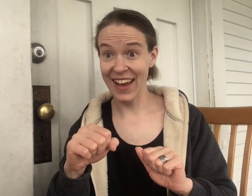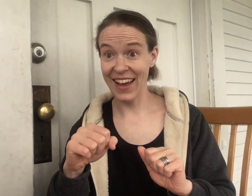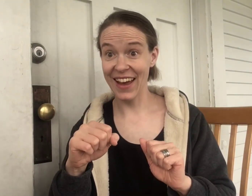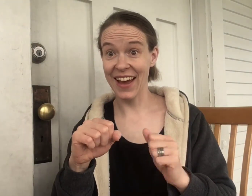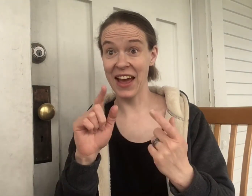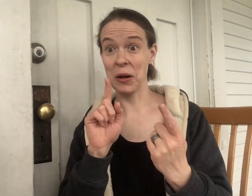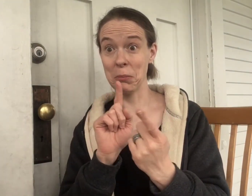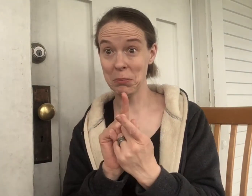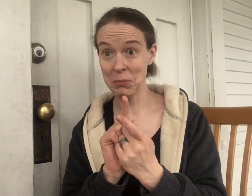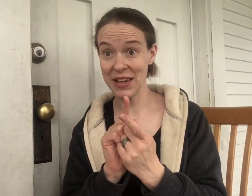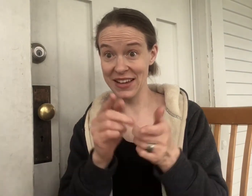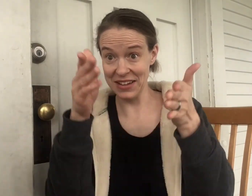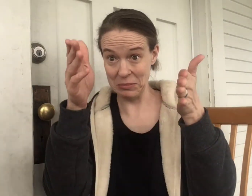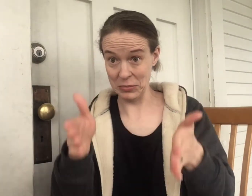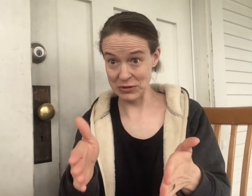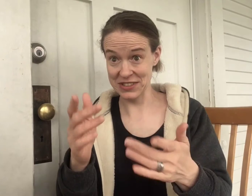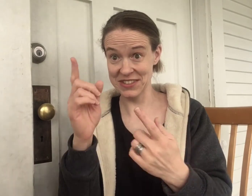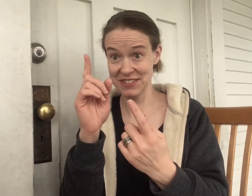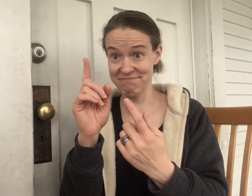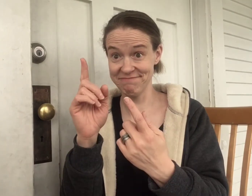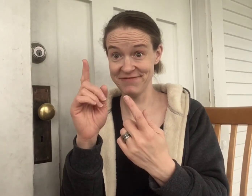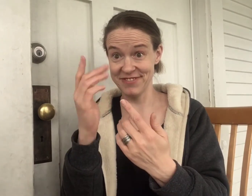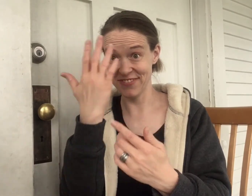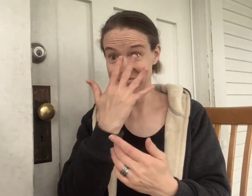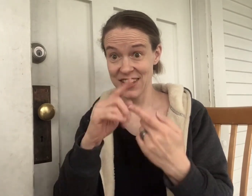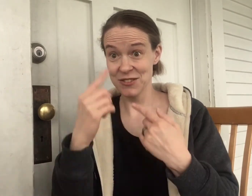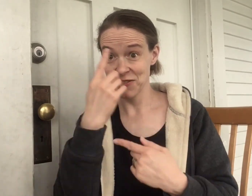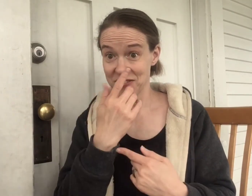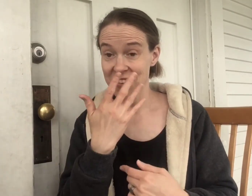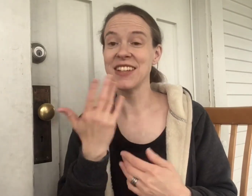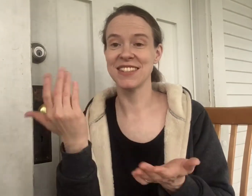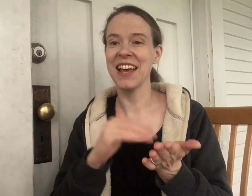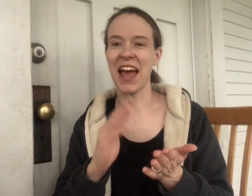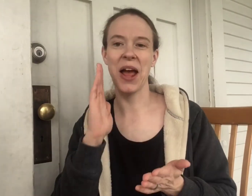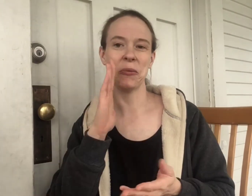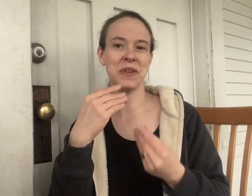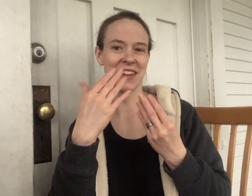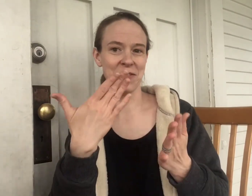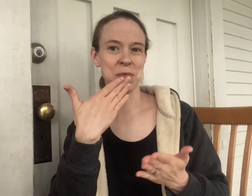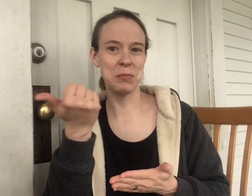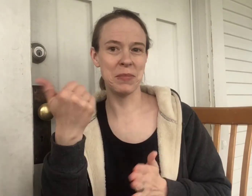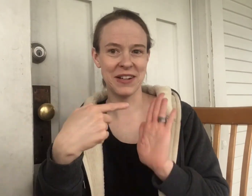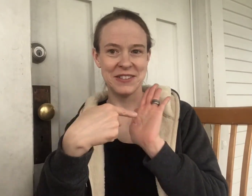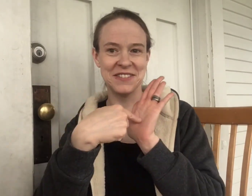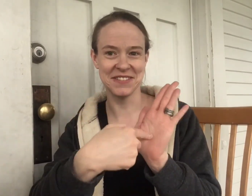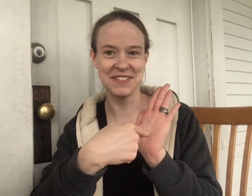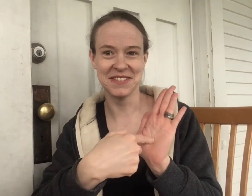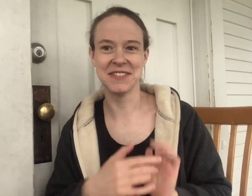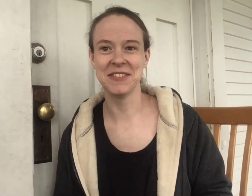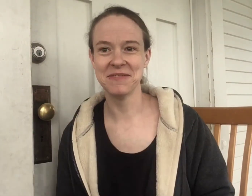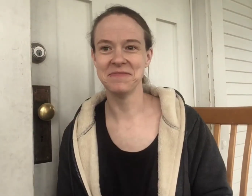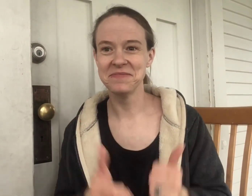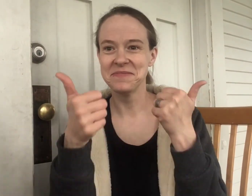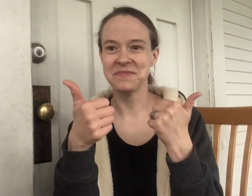When we can meet in person, face to face again, I'll give you a better demonstration.